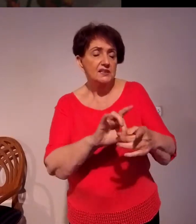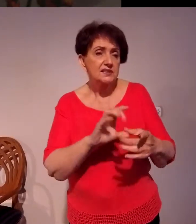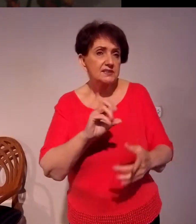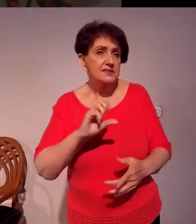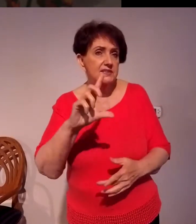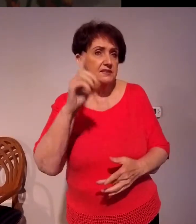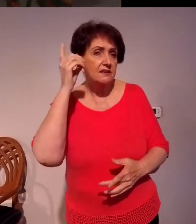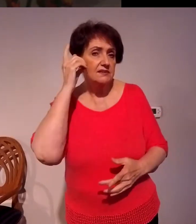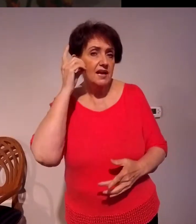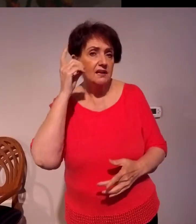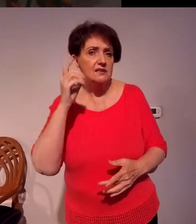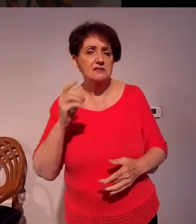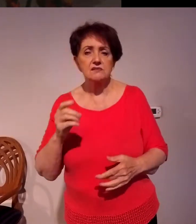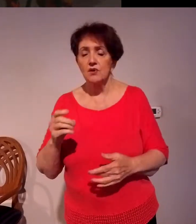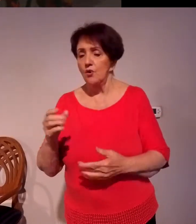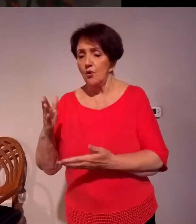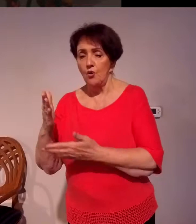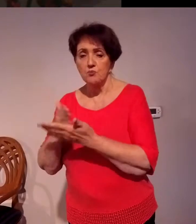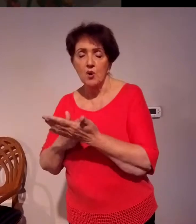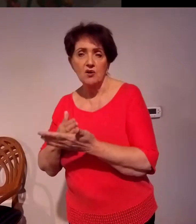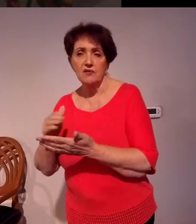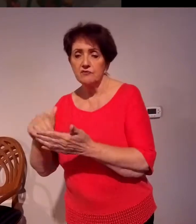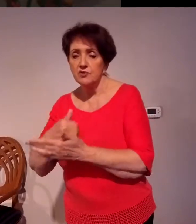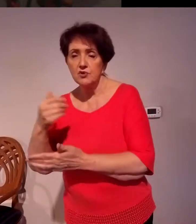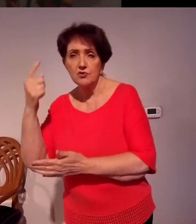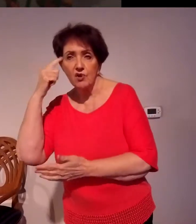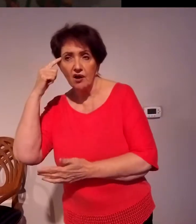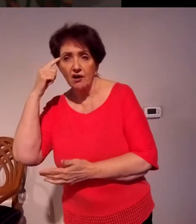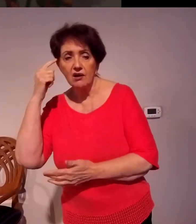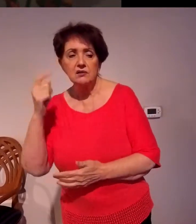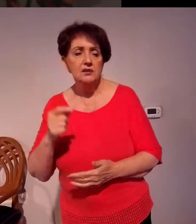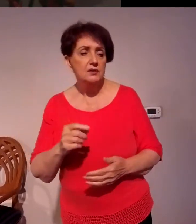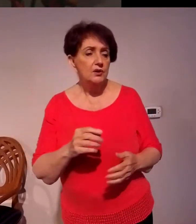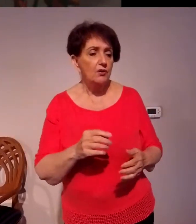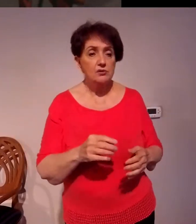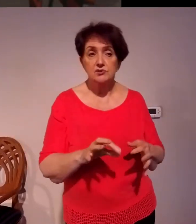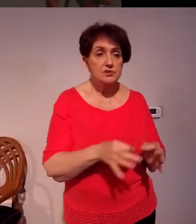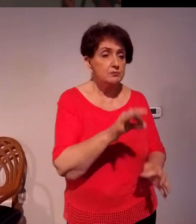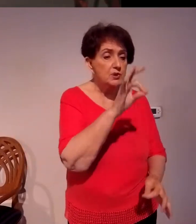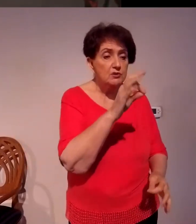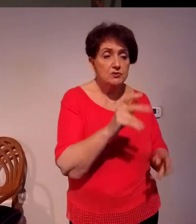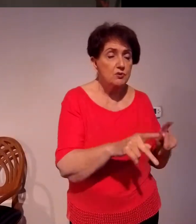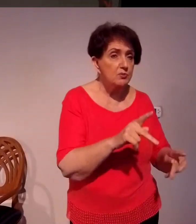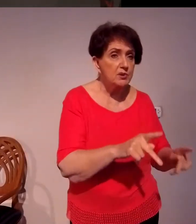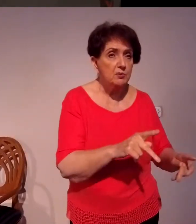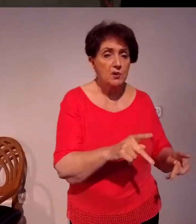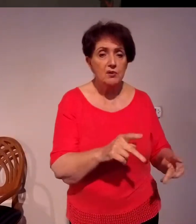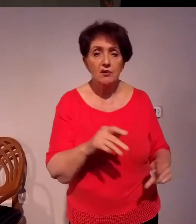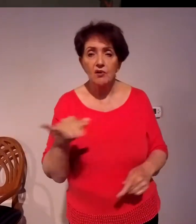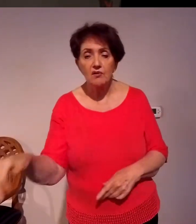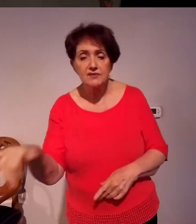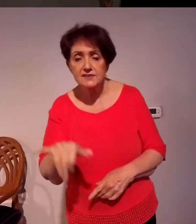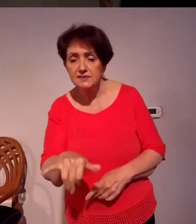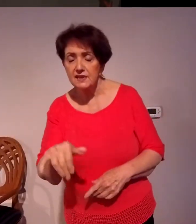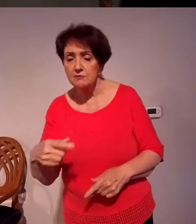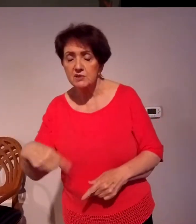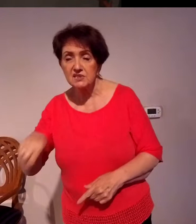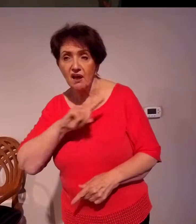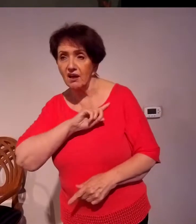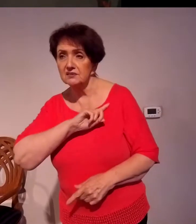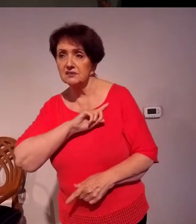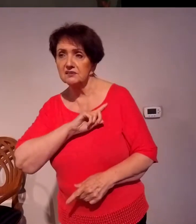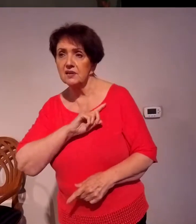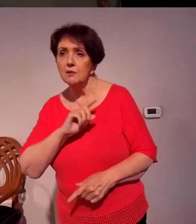Thought, not just the people who are spiritual or who are in some other way like us,